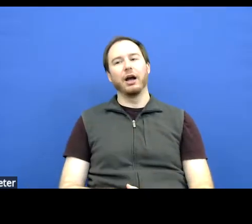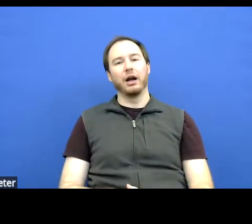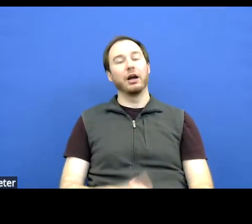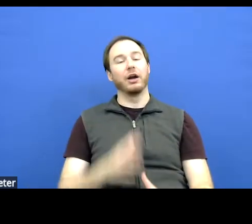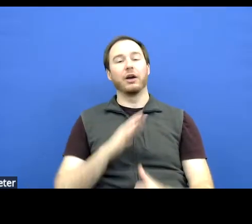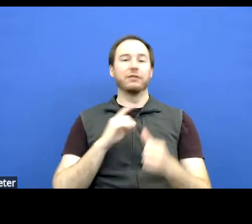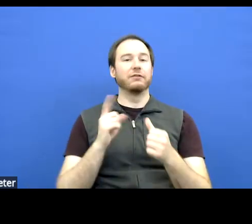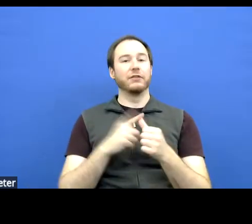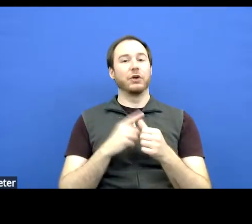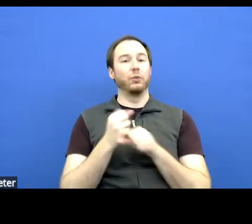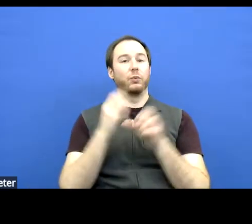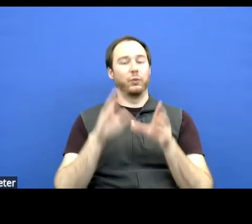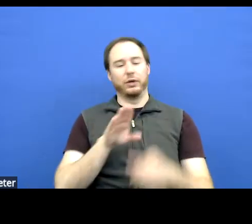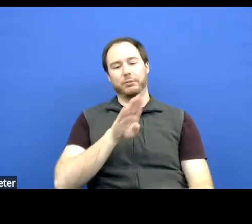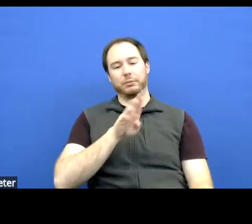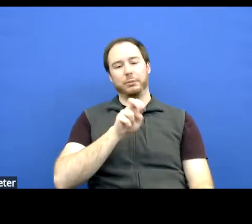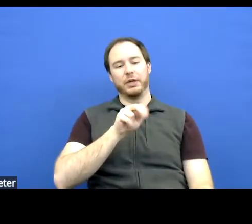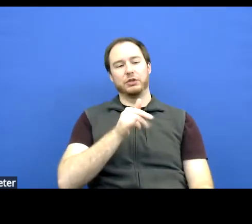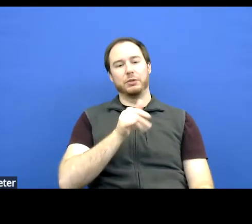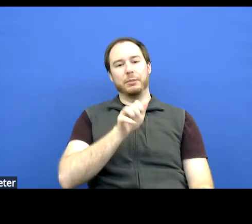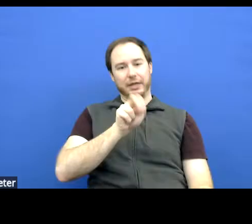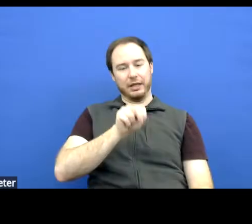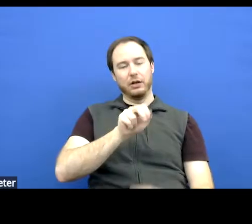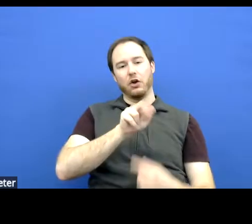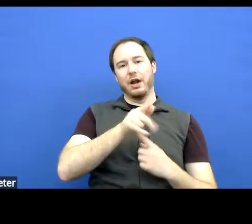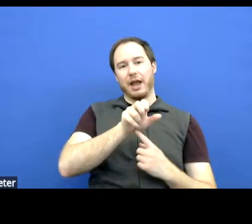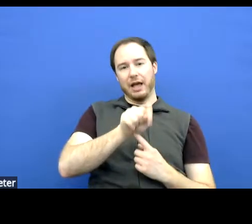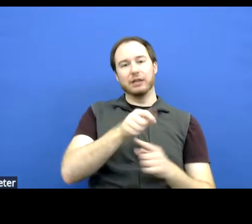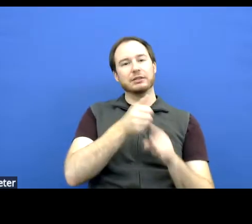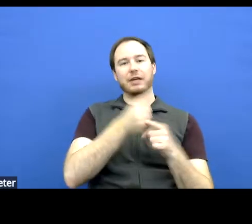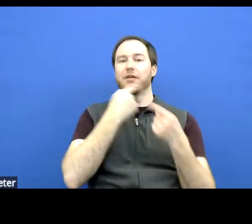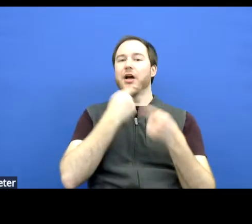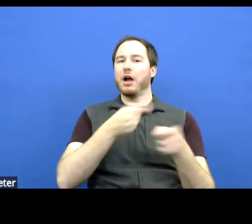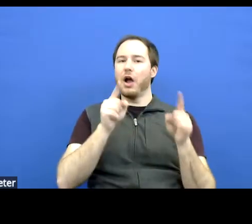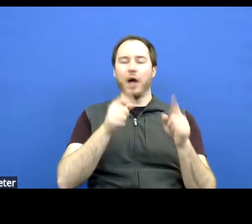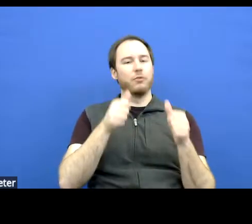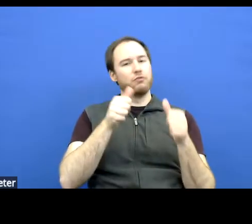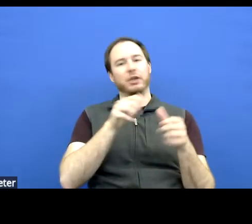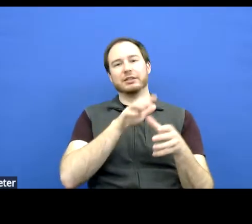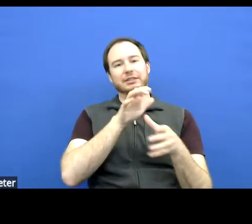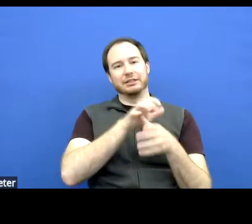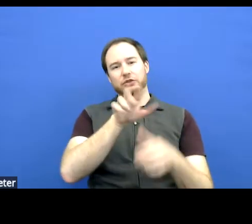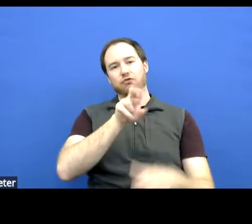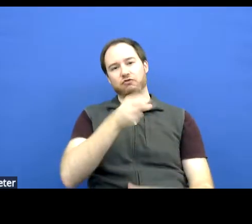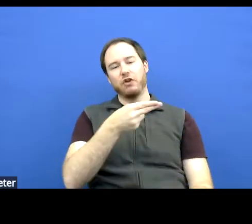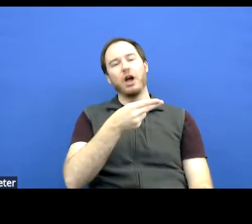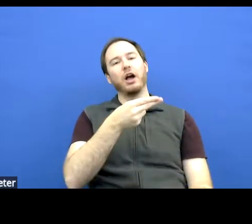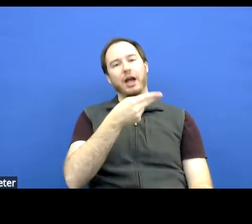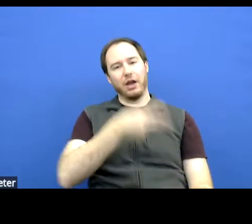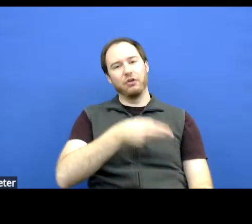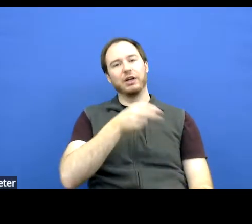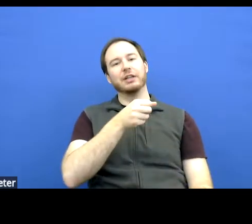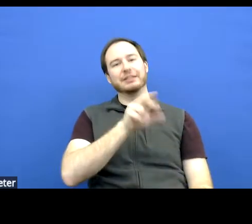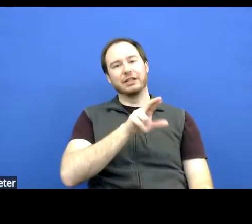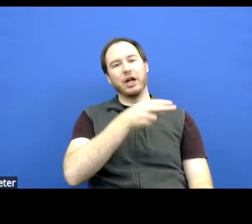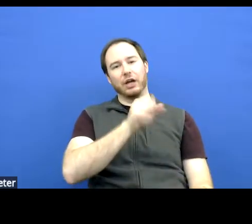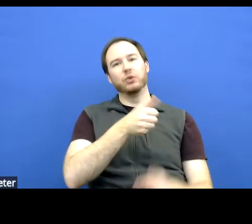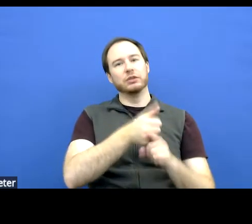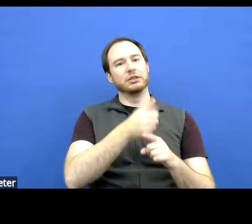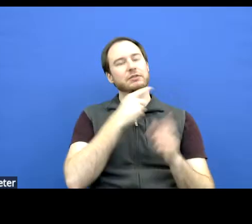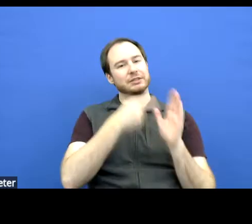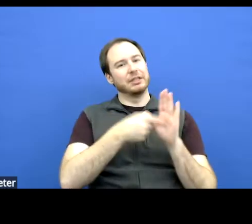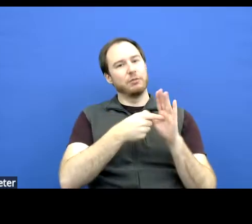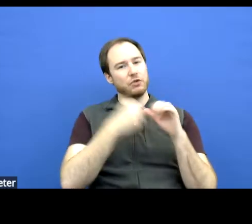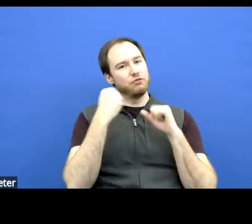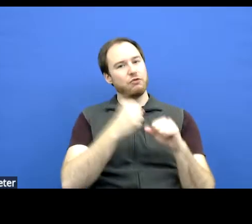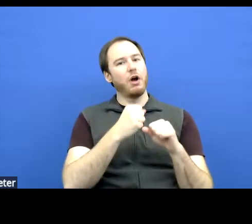Our first winner, Benjamin Arbogast, is an accomplished and well-rounded senior at Rush Henrietta Senior High School who demonstrates a strong commitment